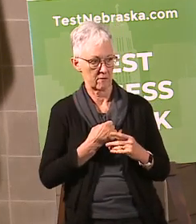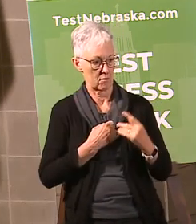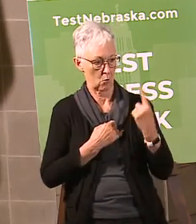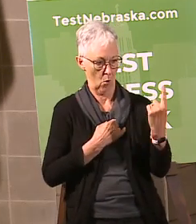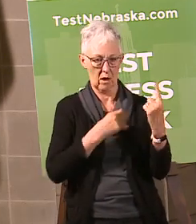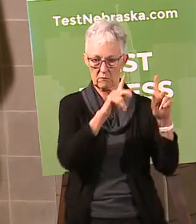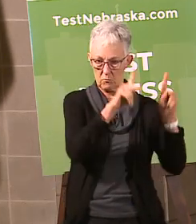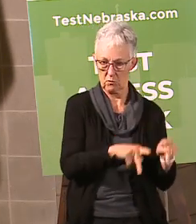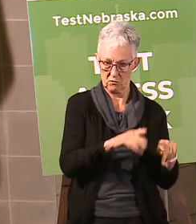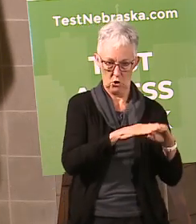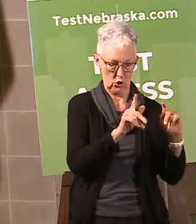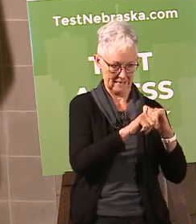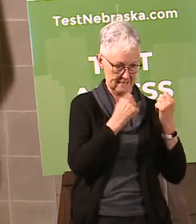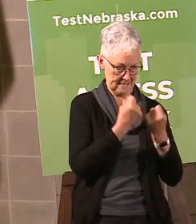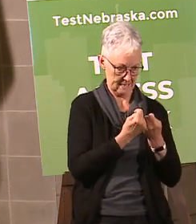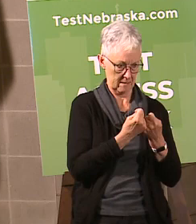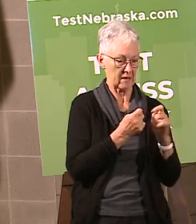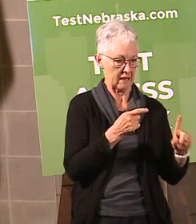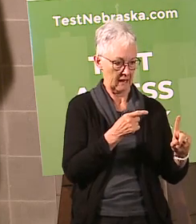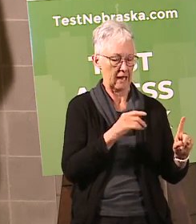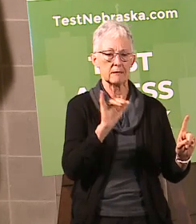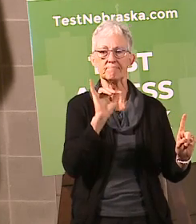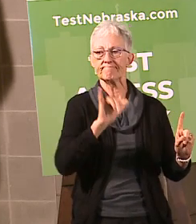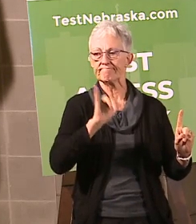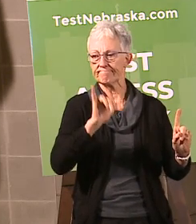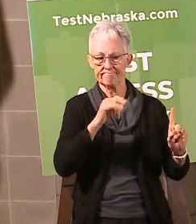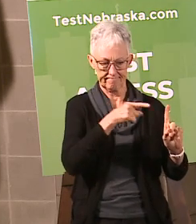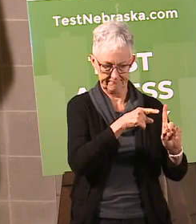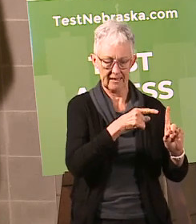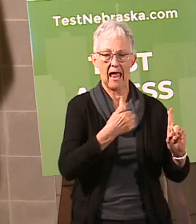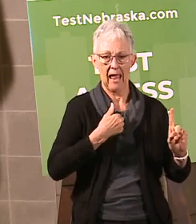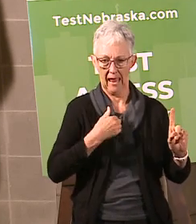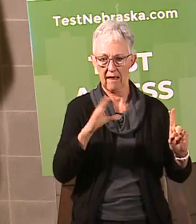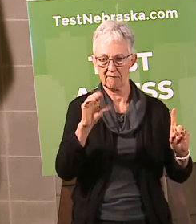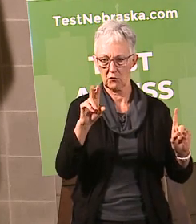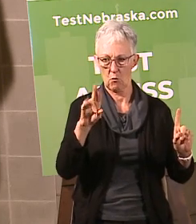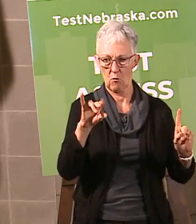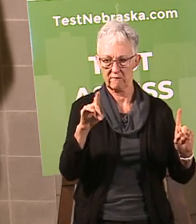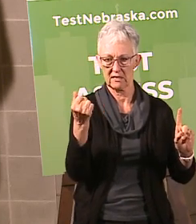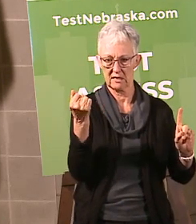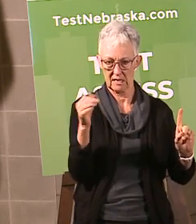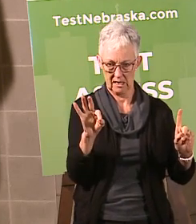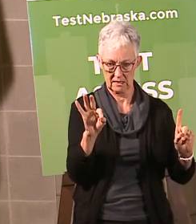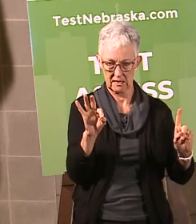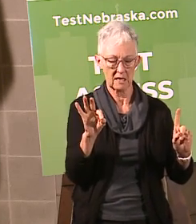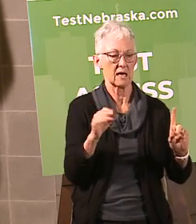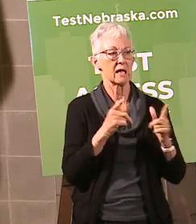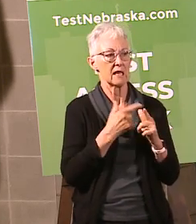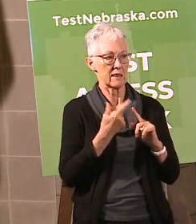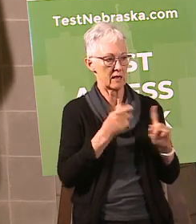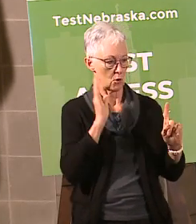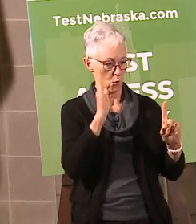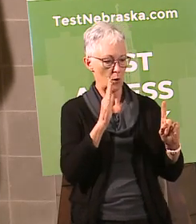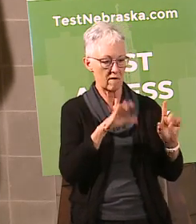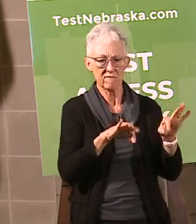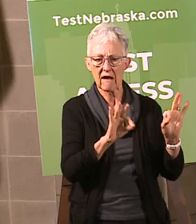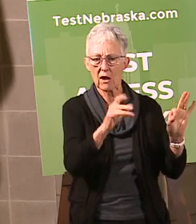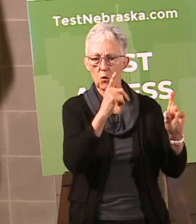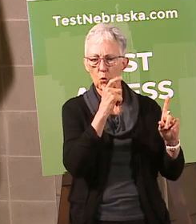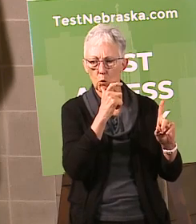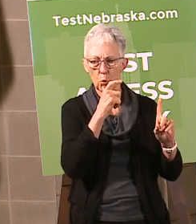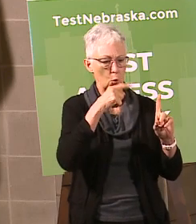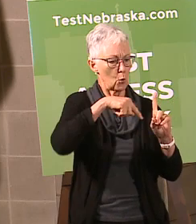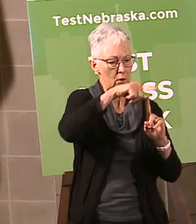go contact all the people they had been associated with for the last 2 weeks to be able to let them know that they potentially were exposed and that they should